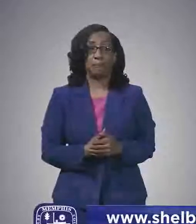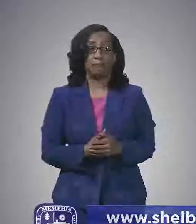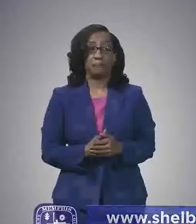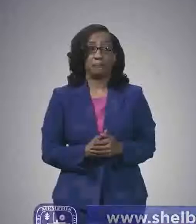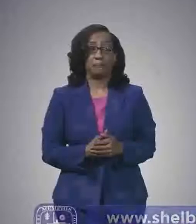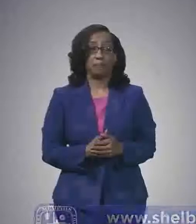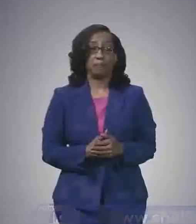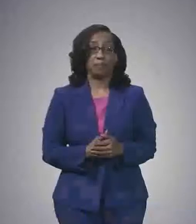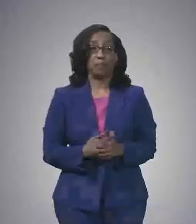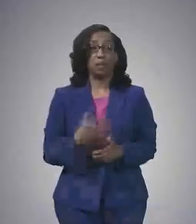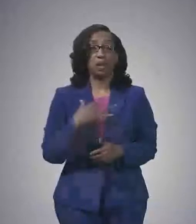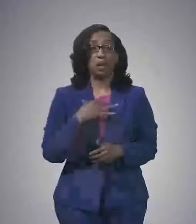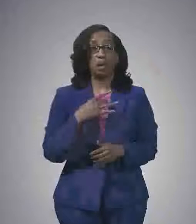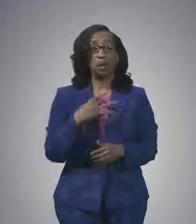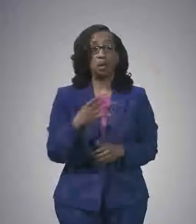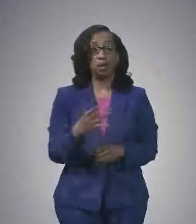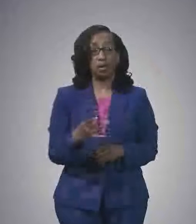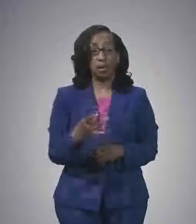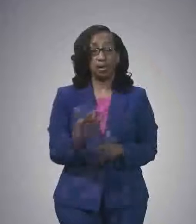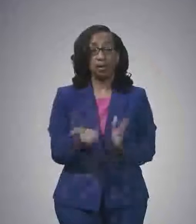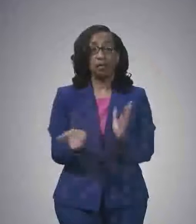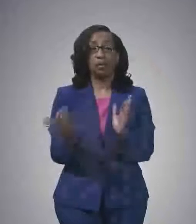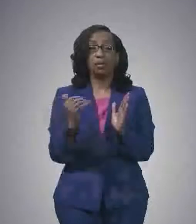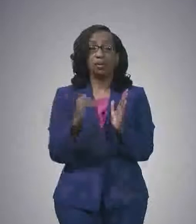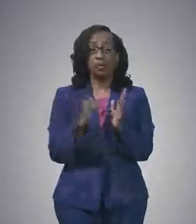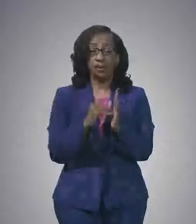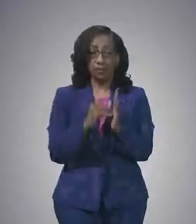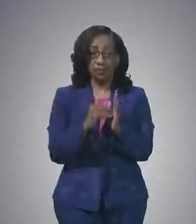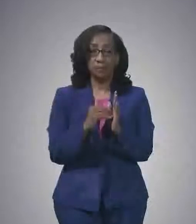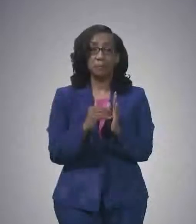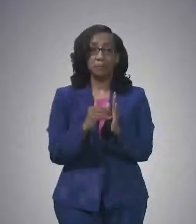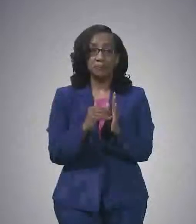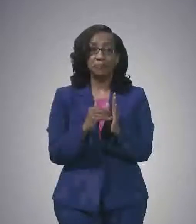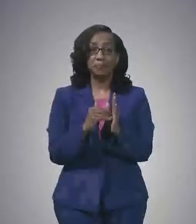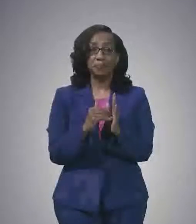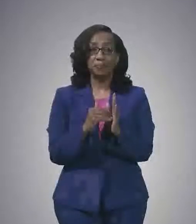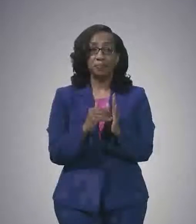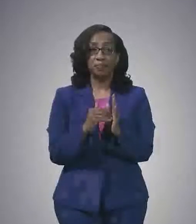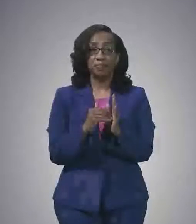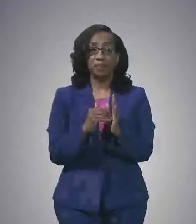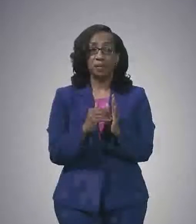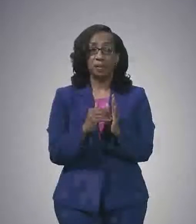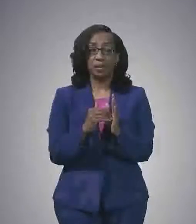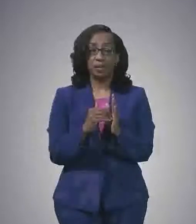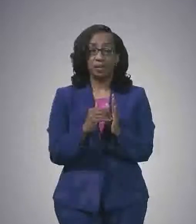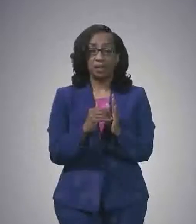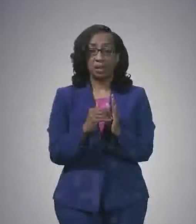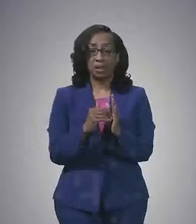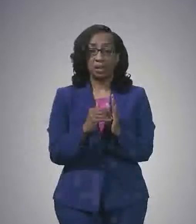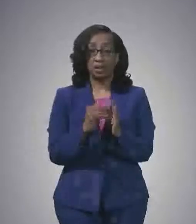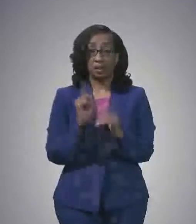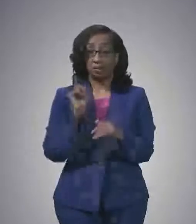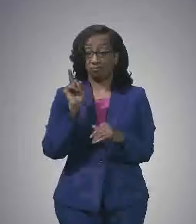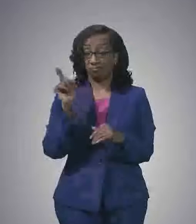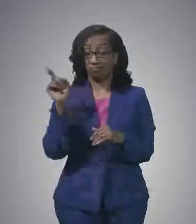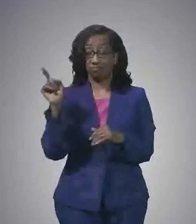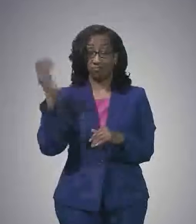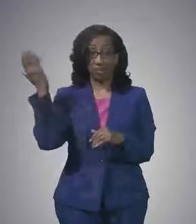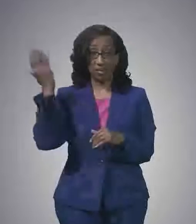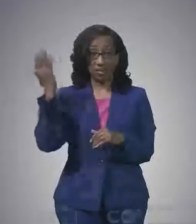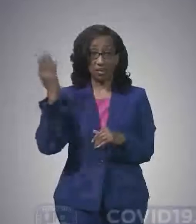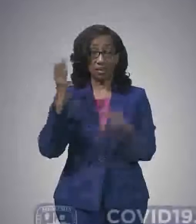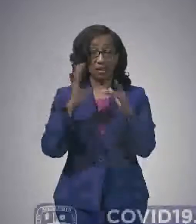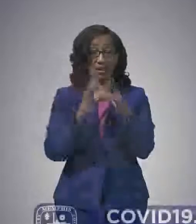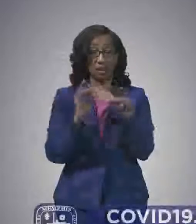I would like to give a closing message again and repeat what everyone else who has stood at this podium